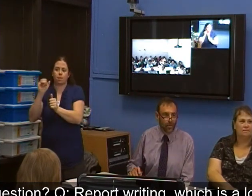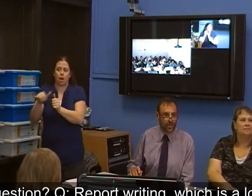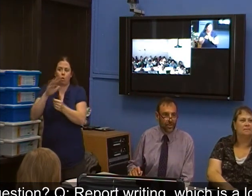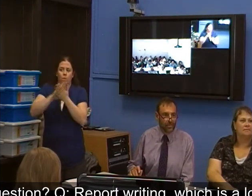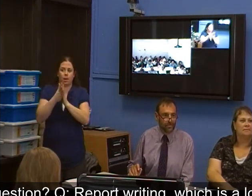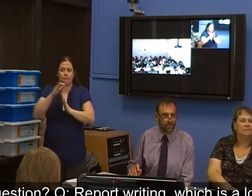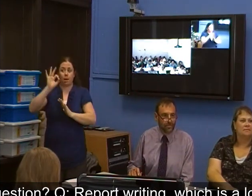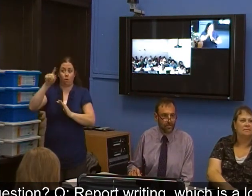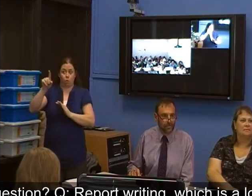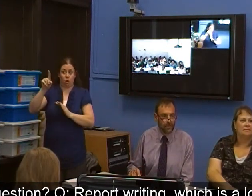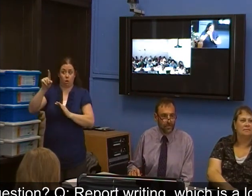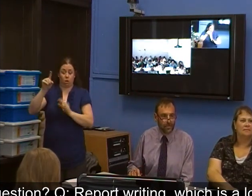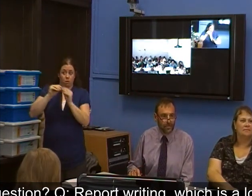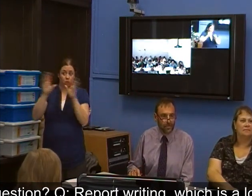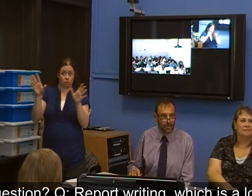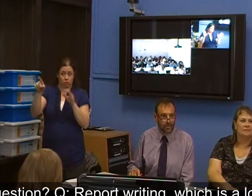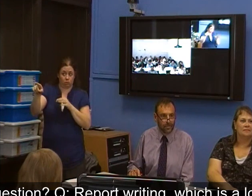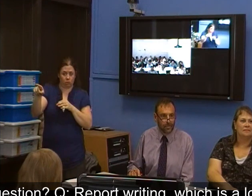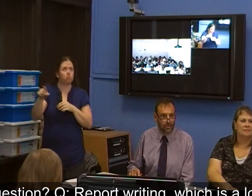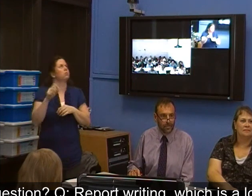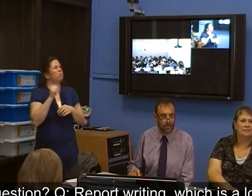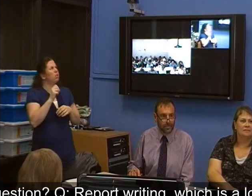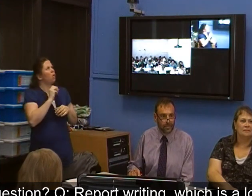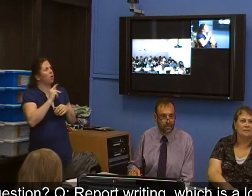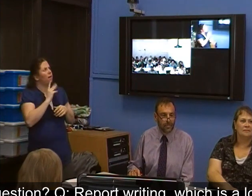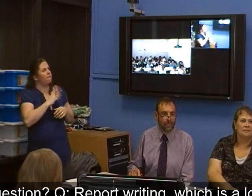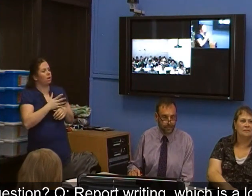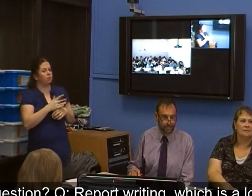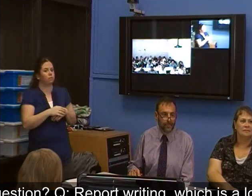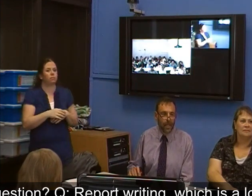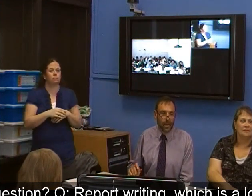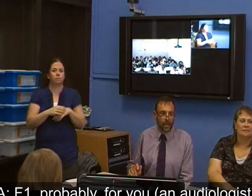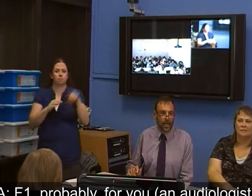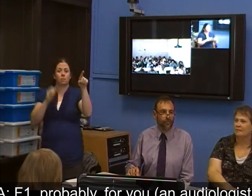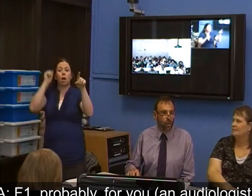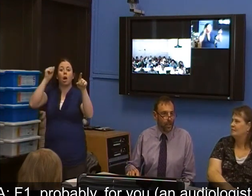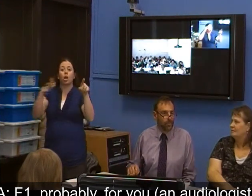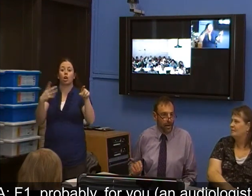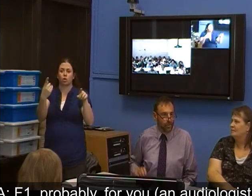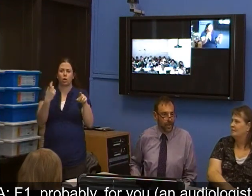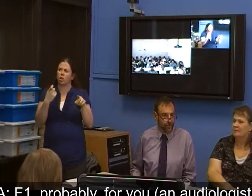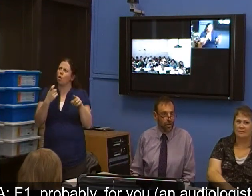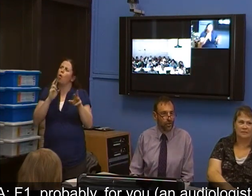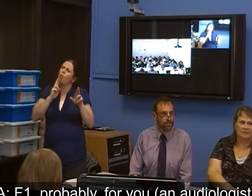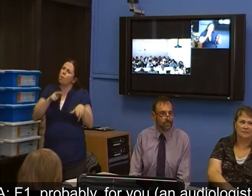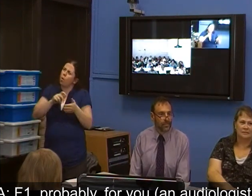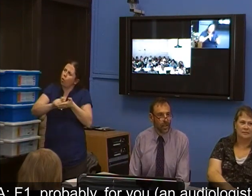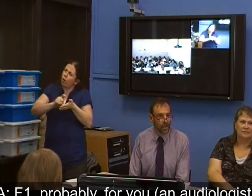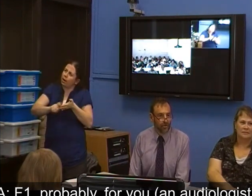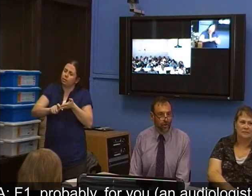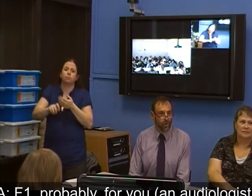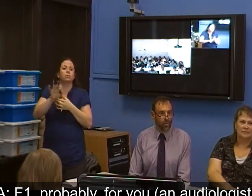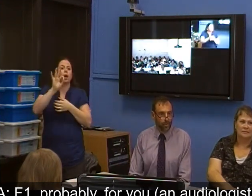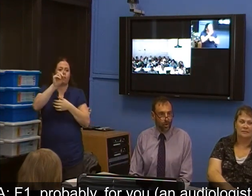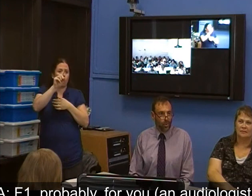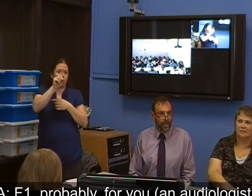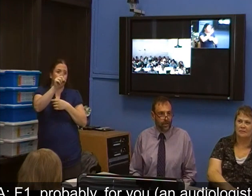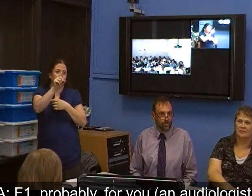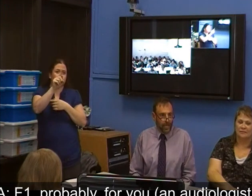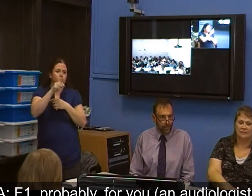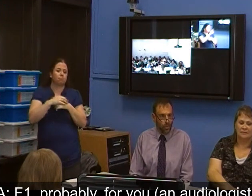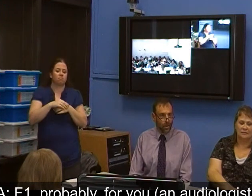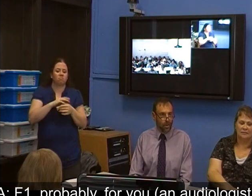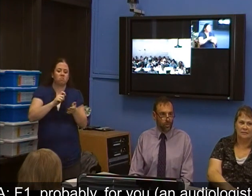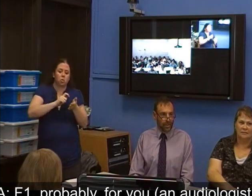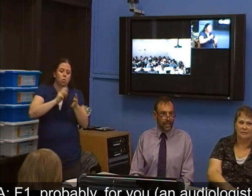Question? Report writing, which is a lot of our time. F1 probably for you. Okay. So report writing